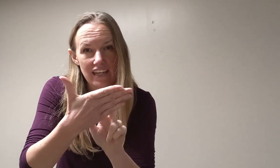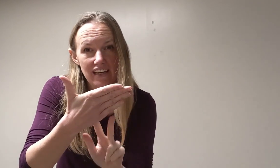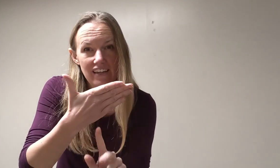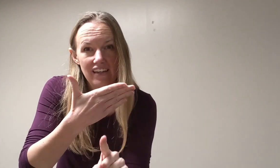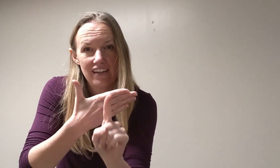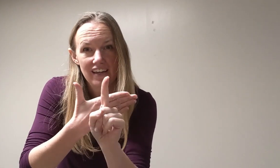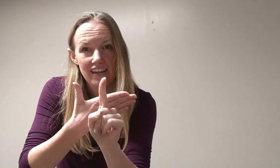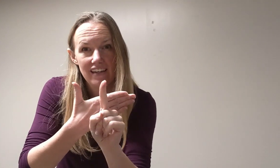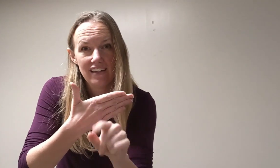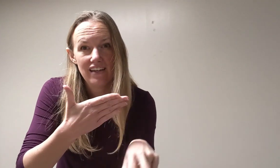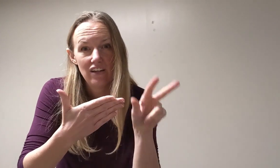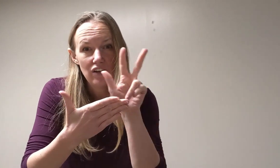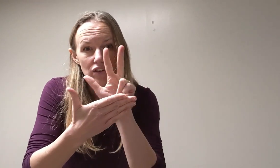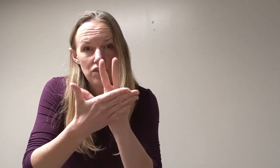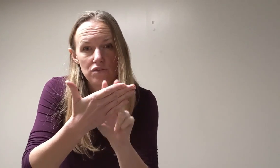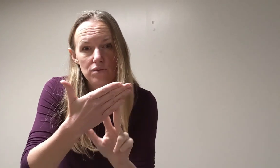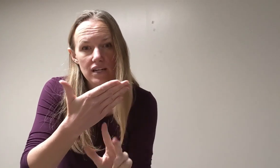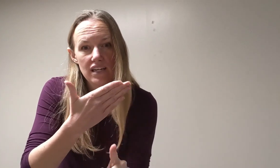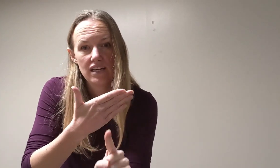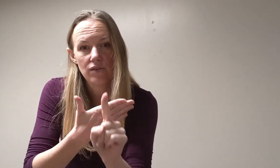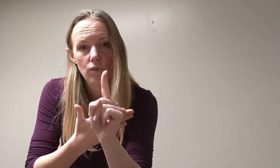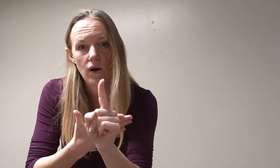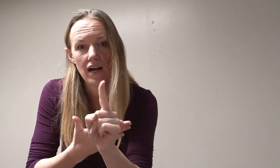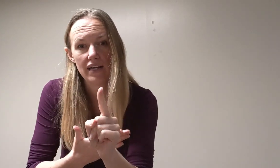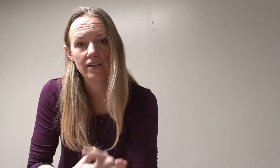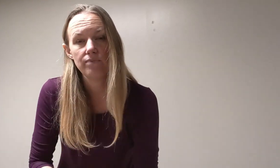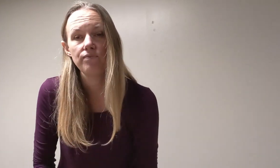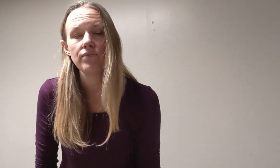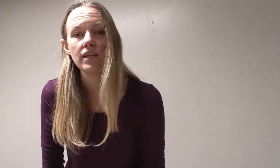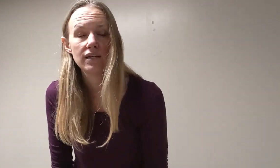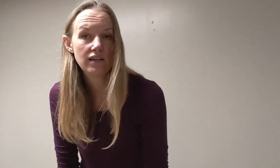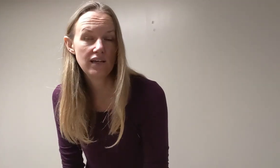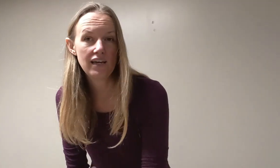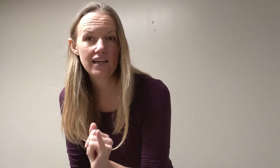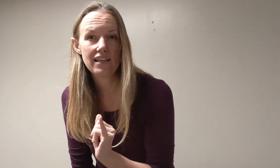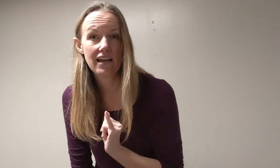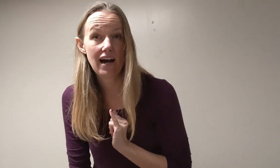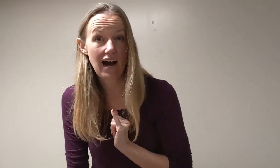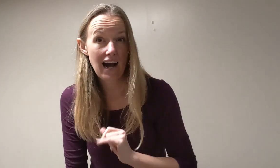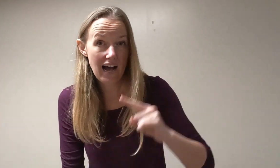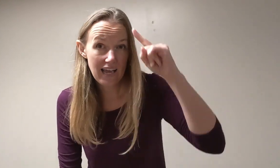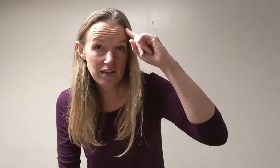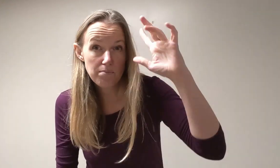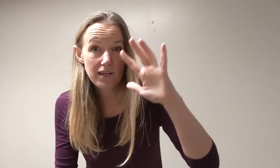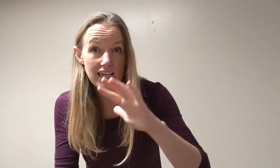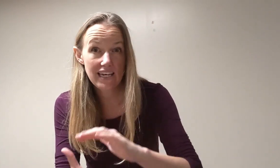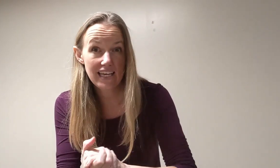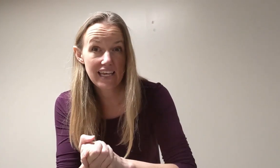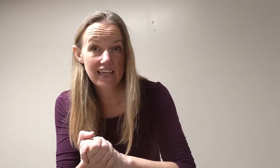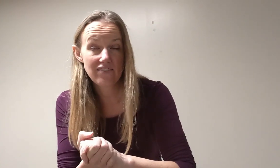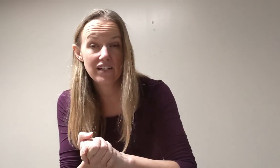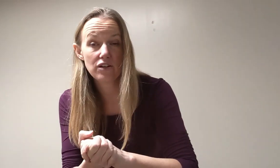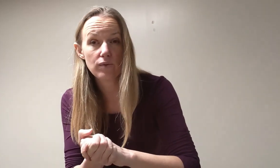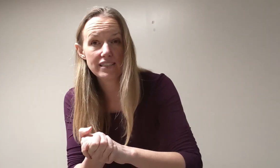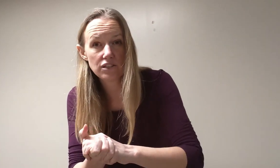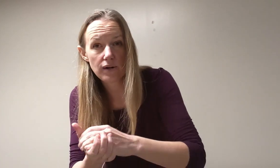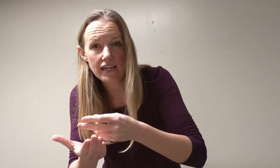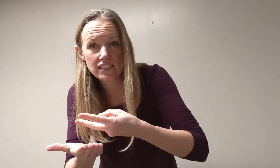Trinity. Okay, 3 in 1. And then I believe in the